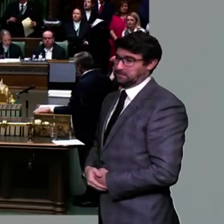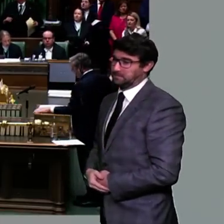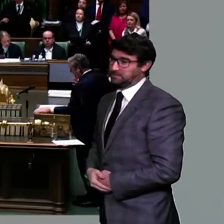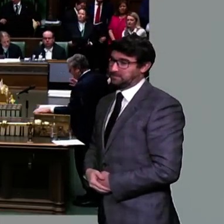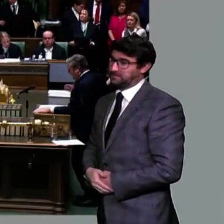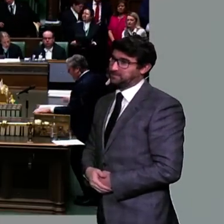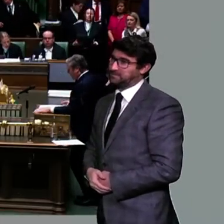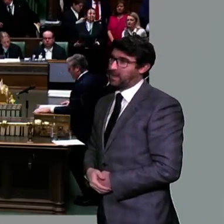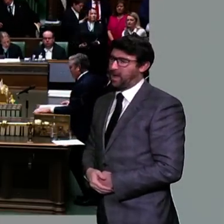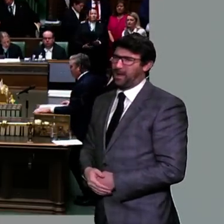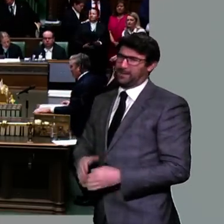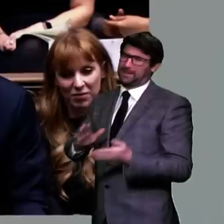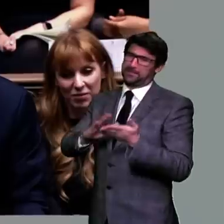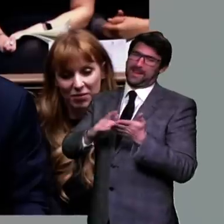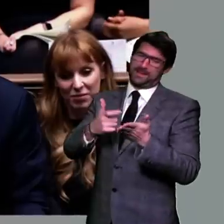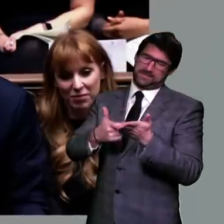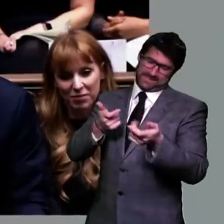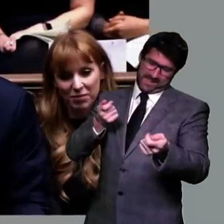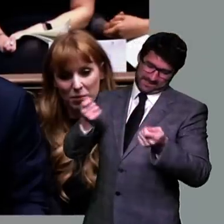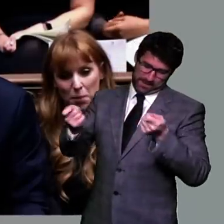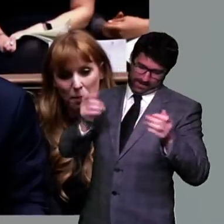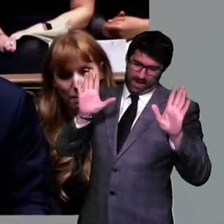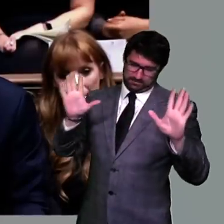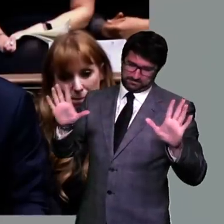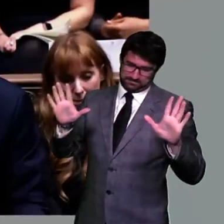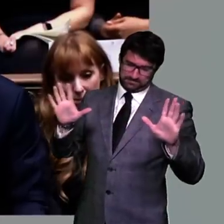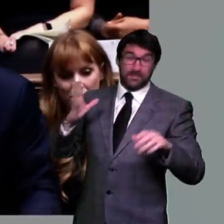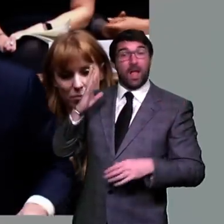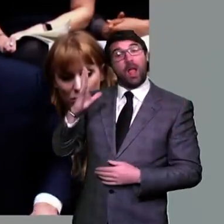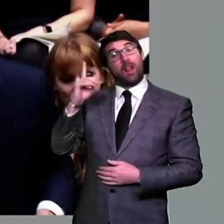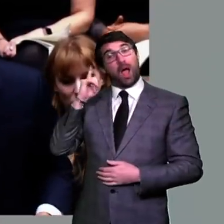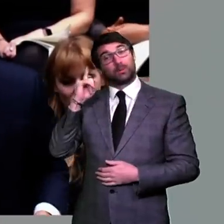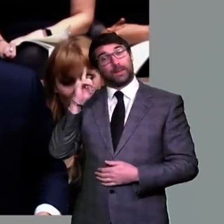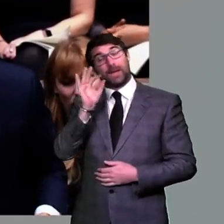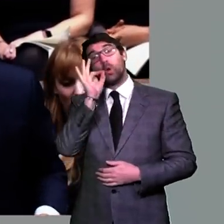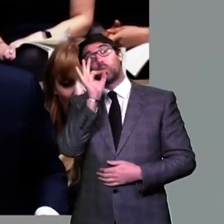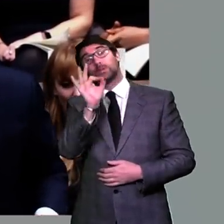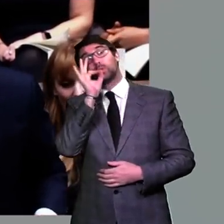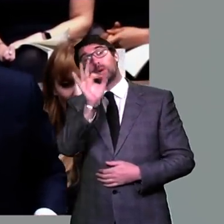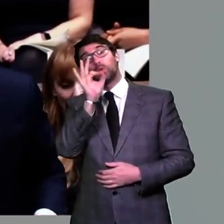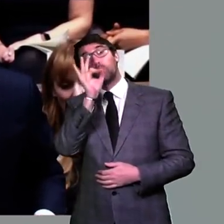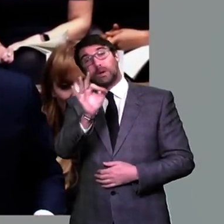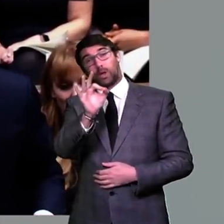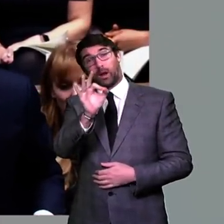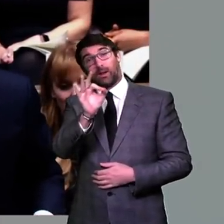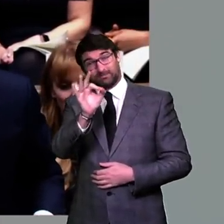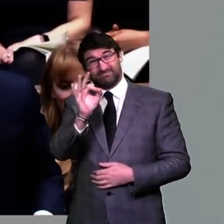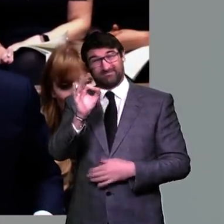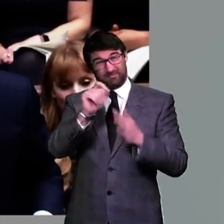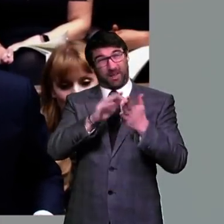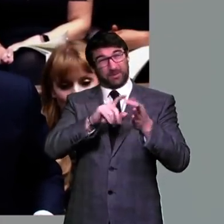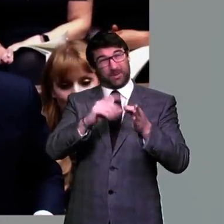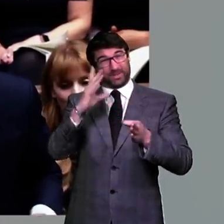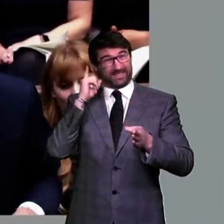Mr. Speaker, last week the Prime Minister ignored every question put to her. Instead, she repeatedly criticised Labour's plan